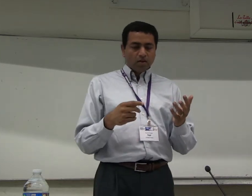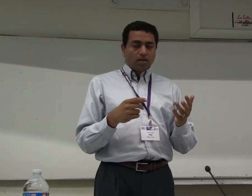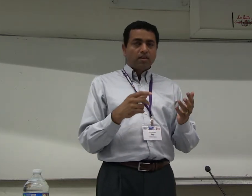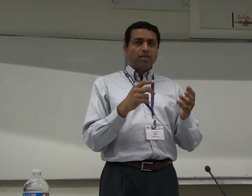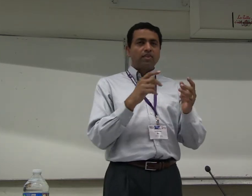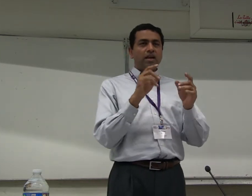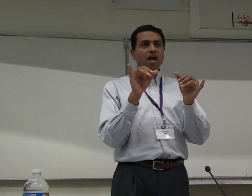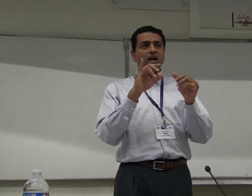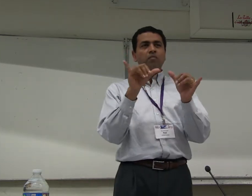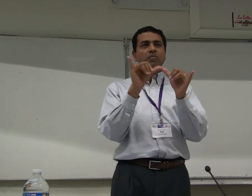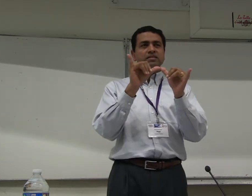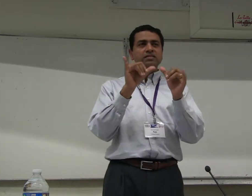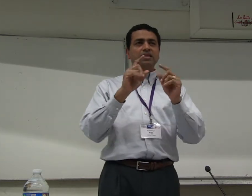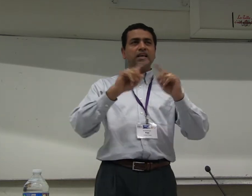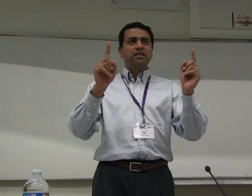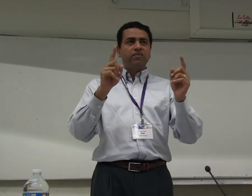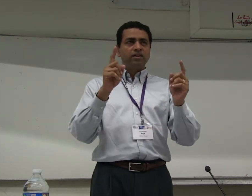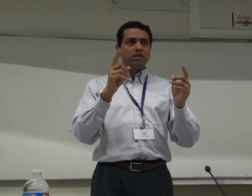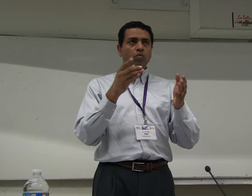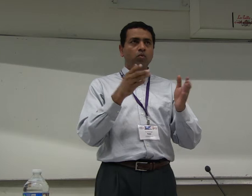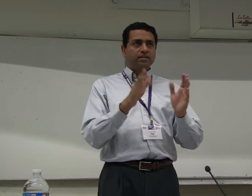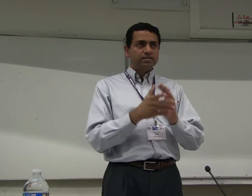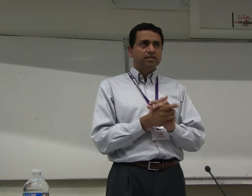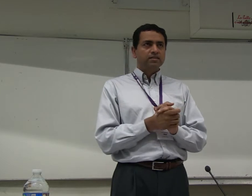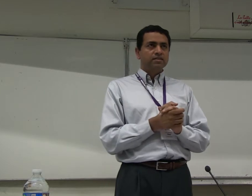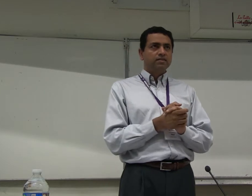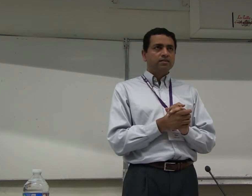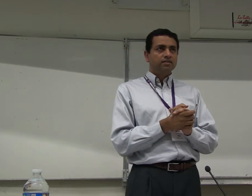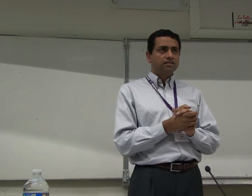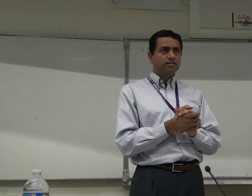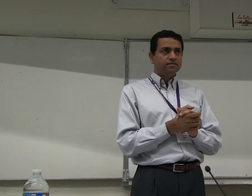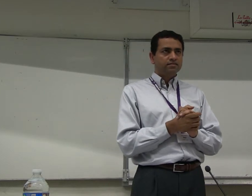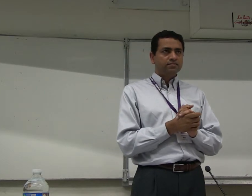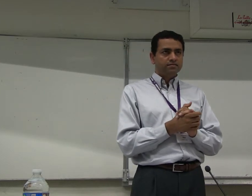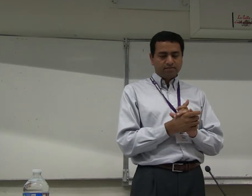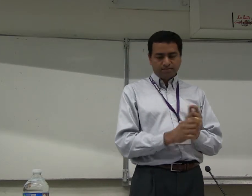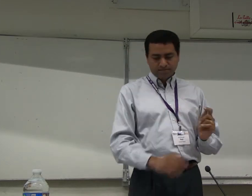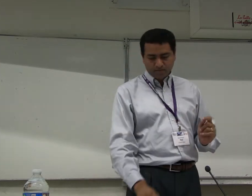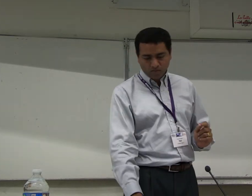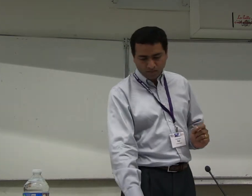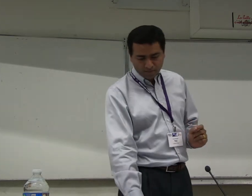I'm confident in using this in class, and I would recommend this to other deaf and hard of hearing students.